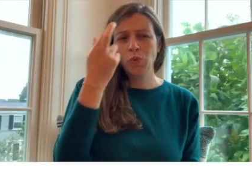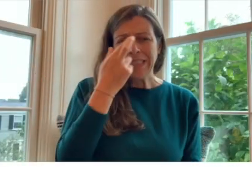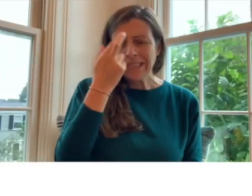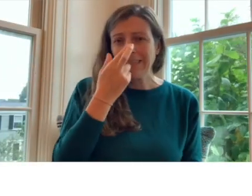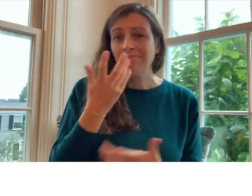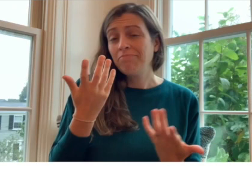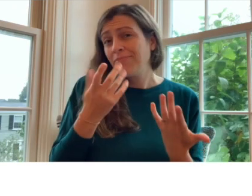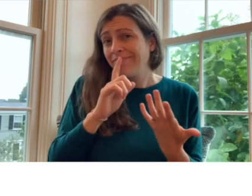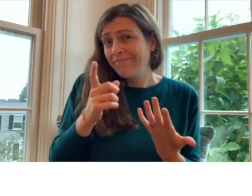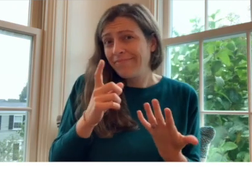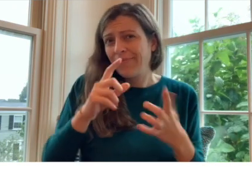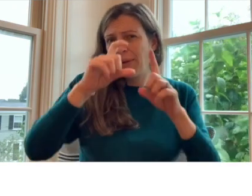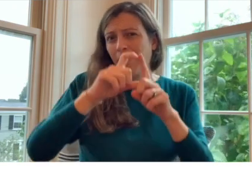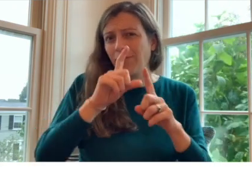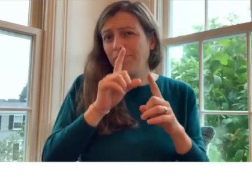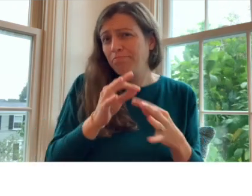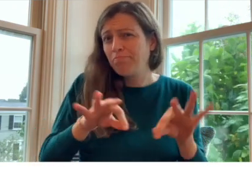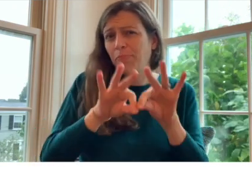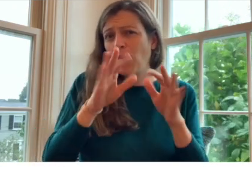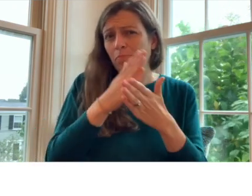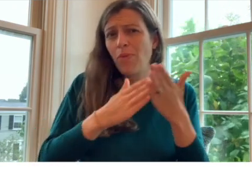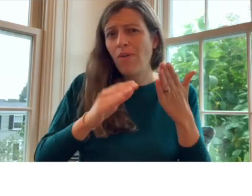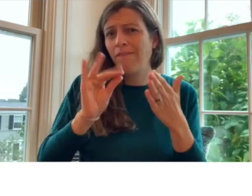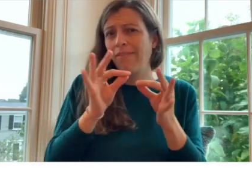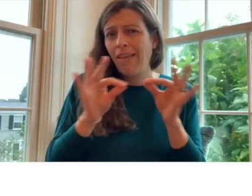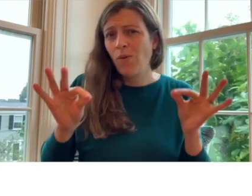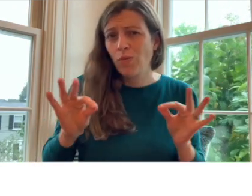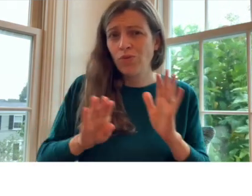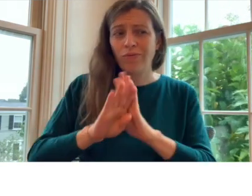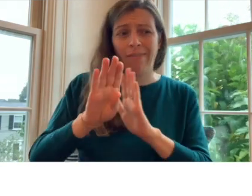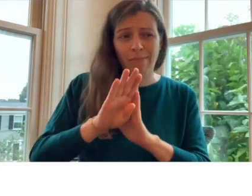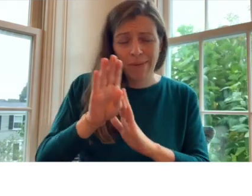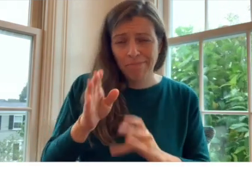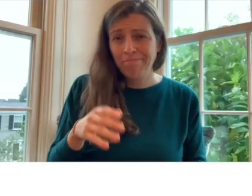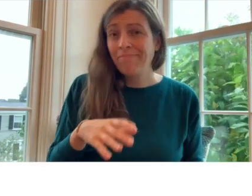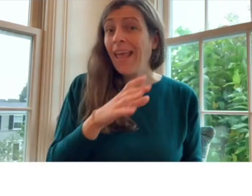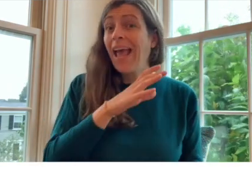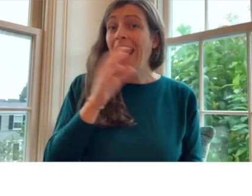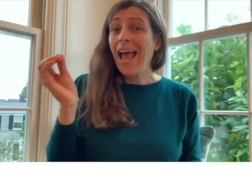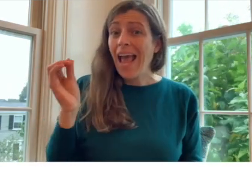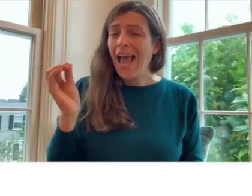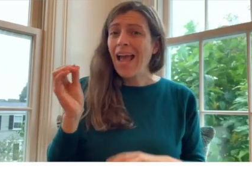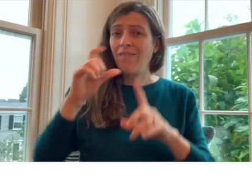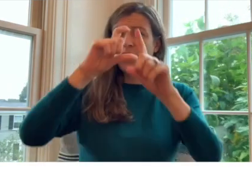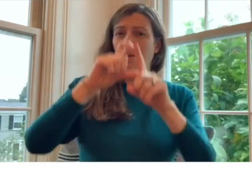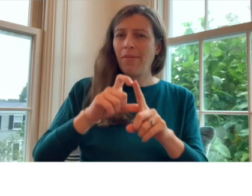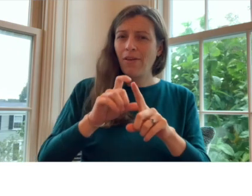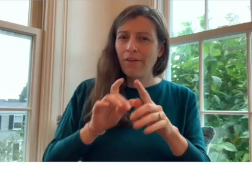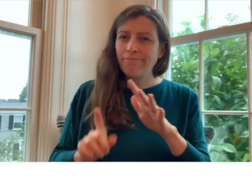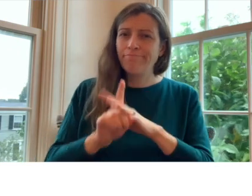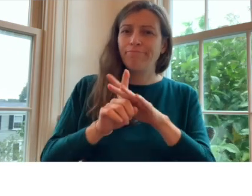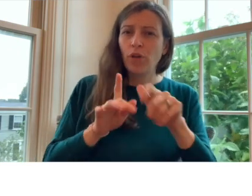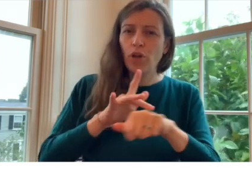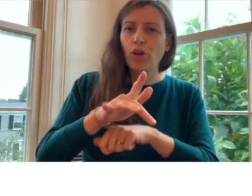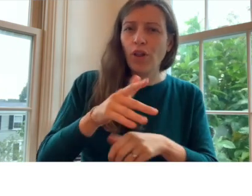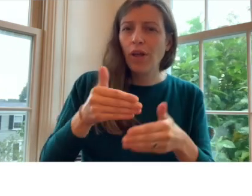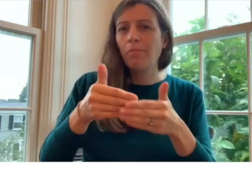few reasons. First, it's a critical component of language development. It's also an early